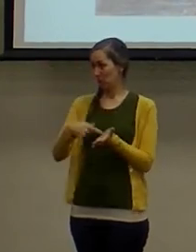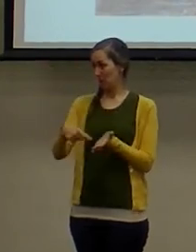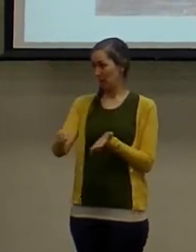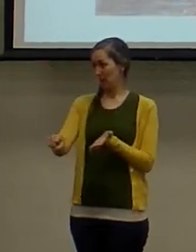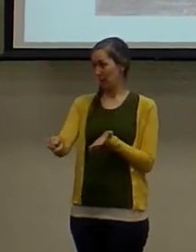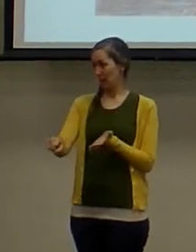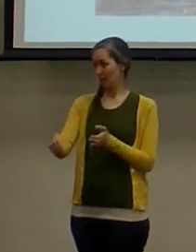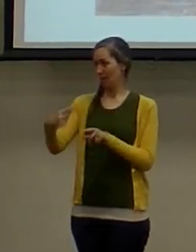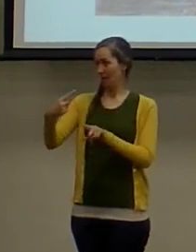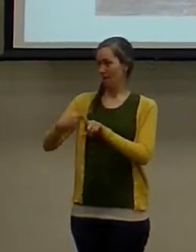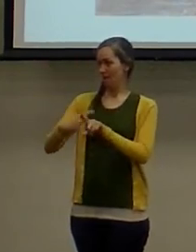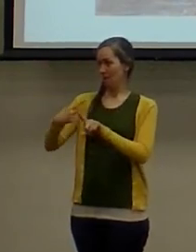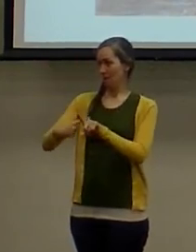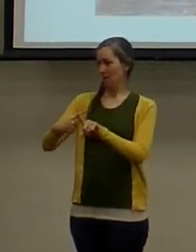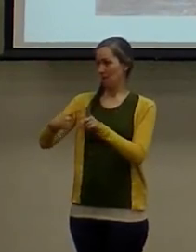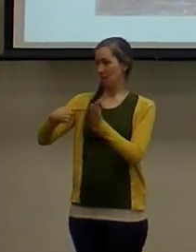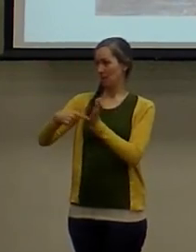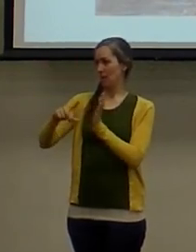$20.